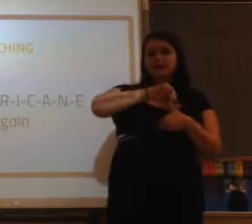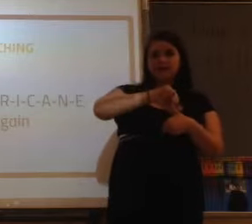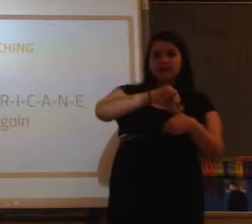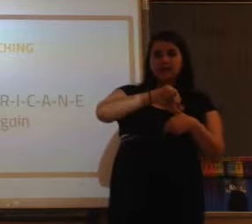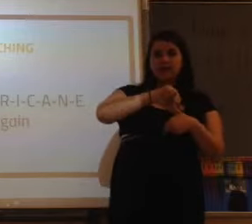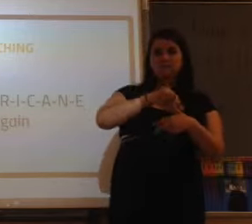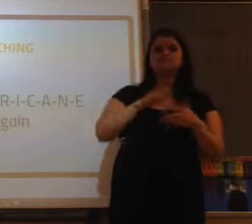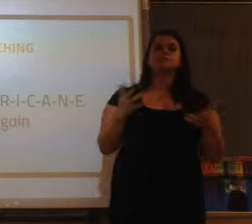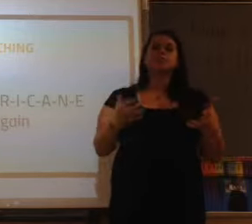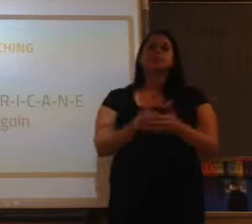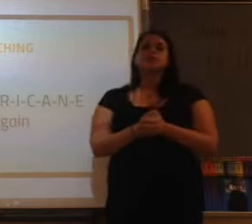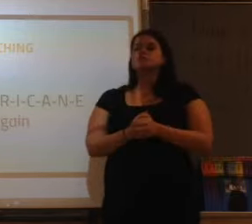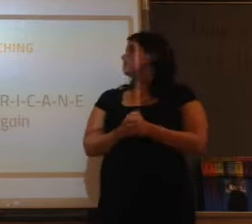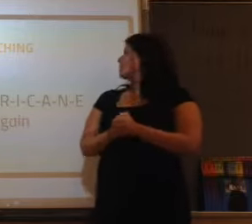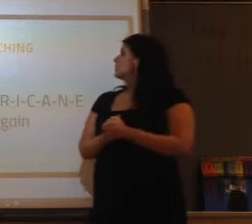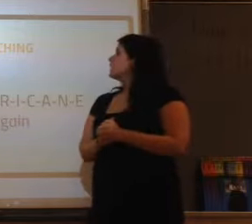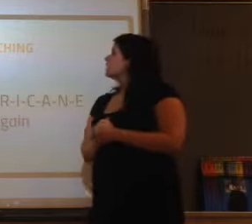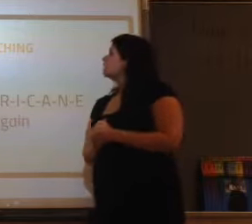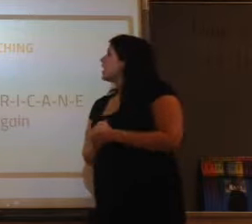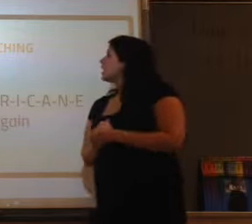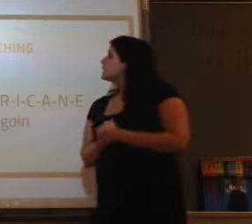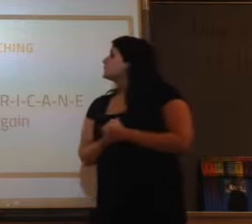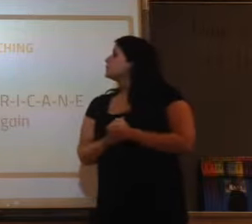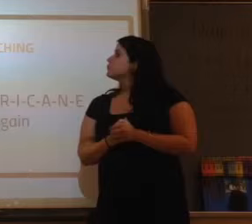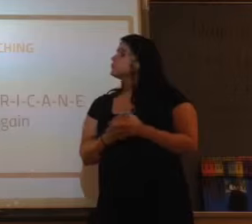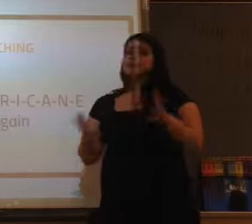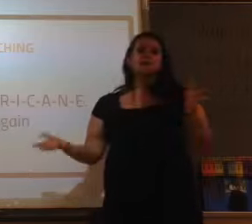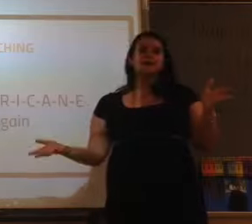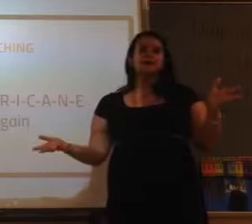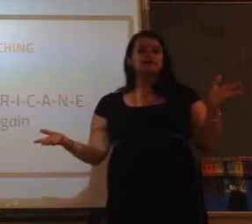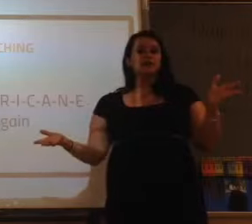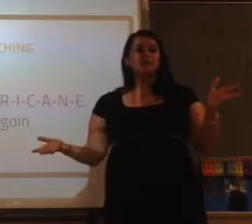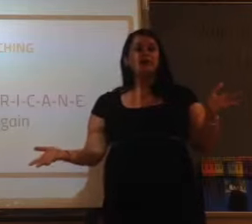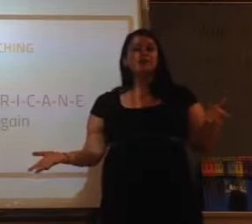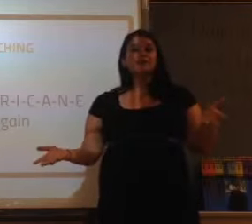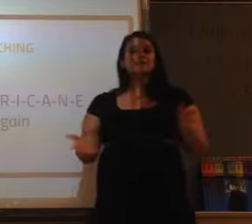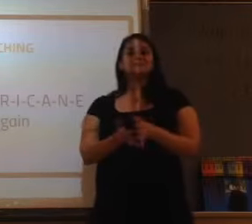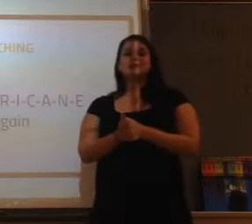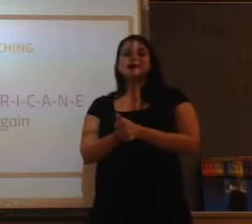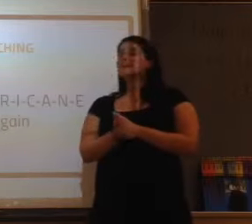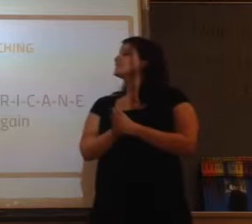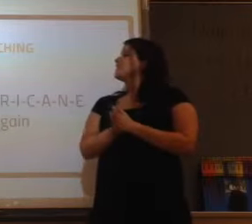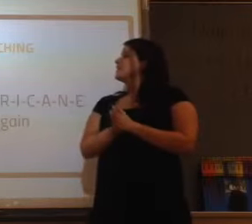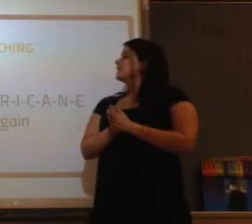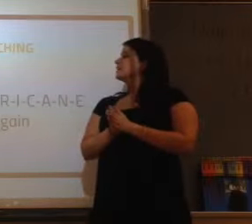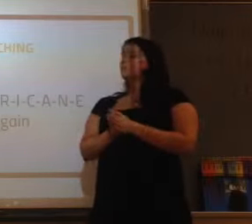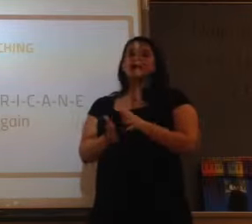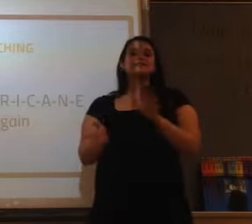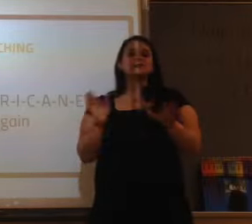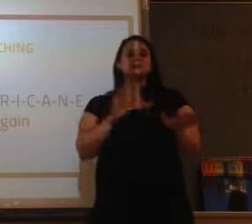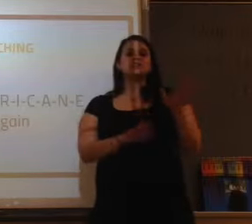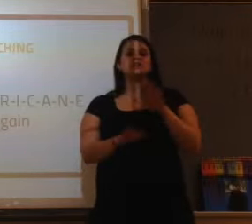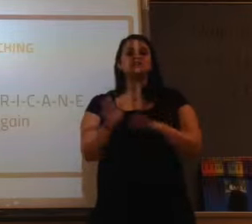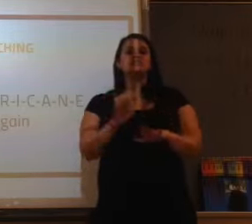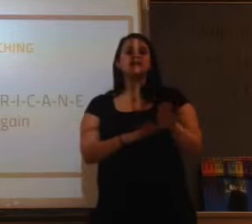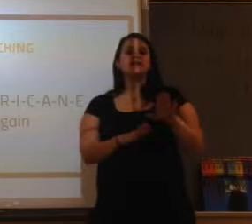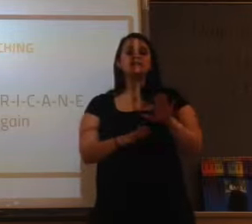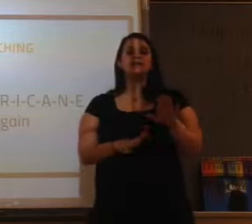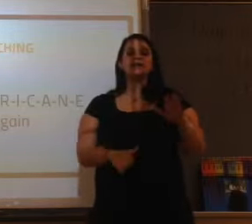it again. So it really depends on your preference, but either way, sandwiching those together to where they're